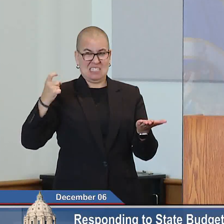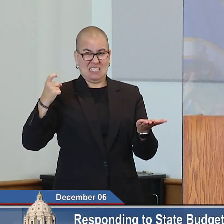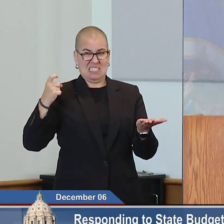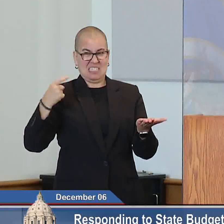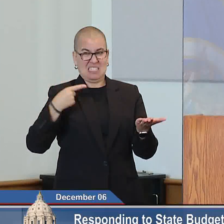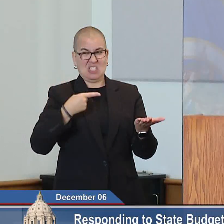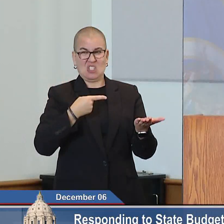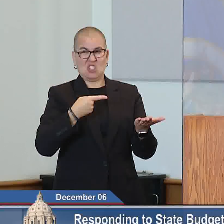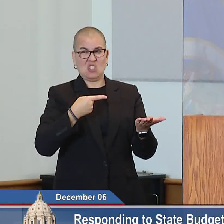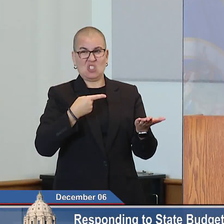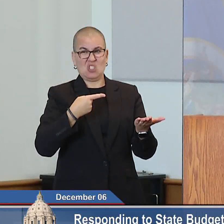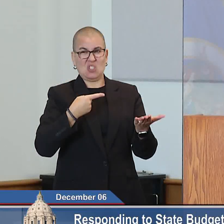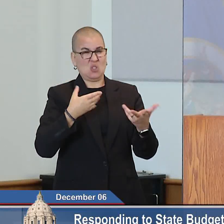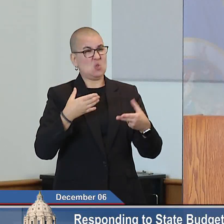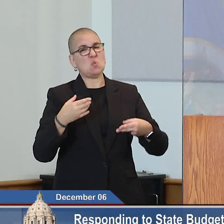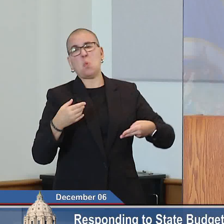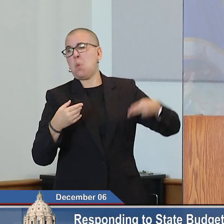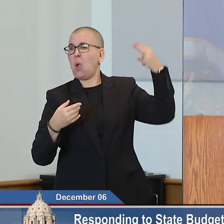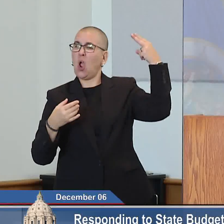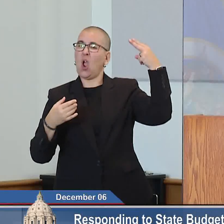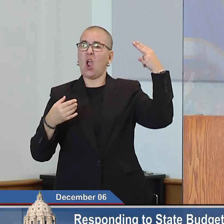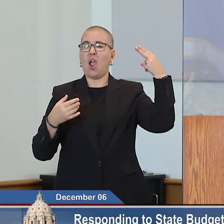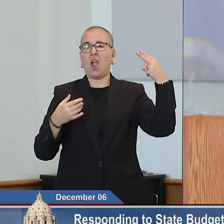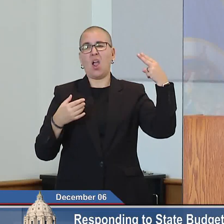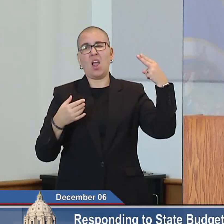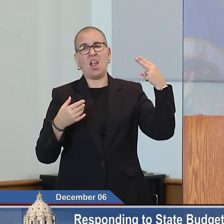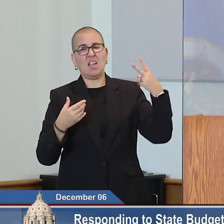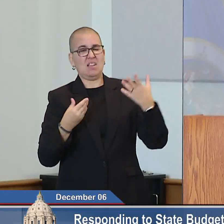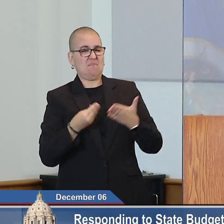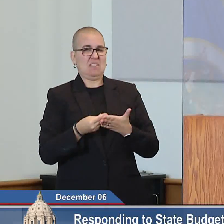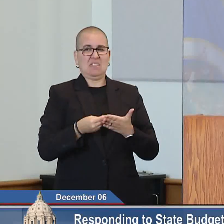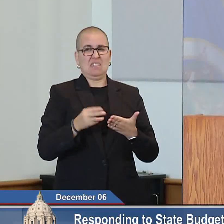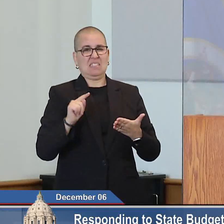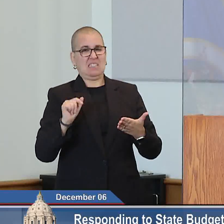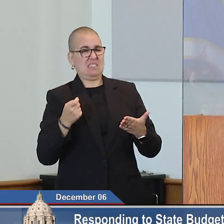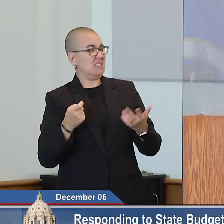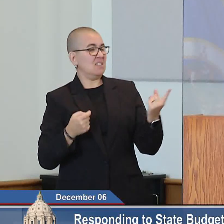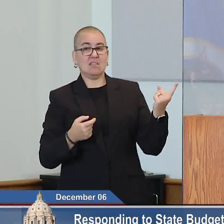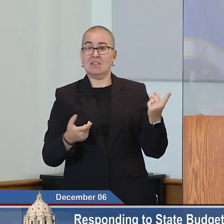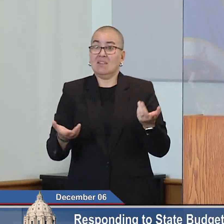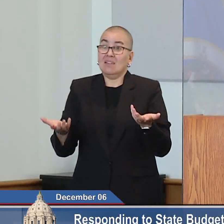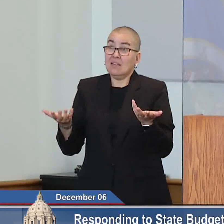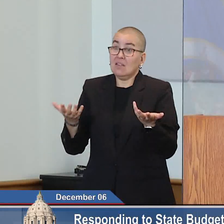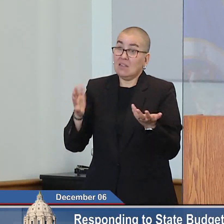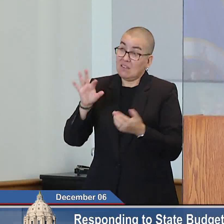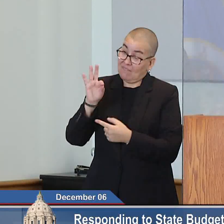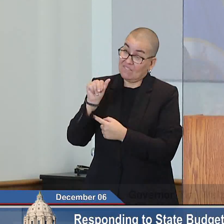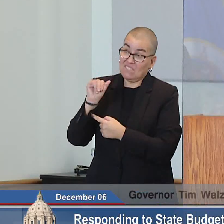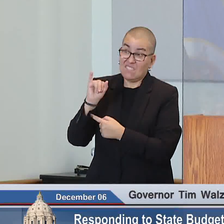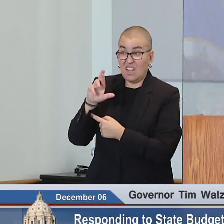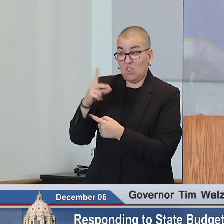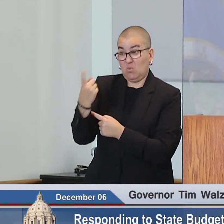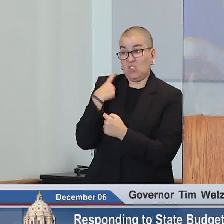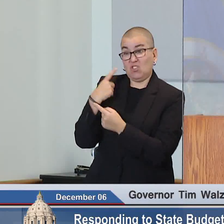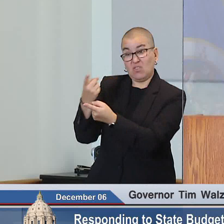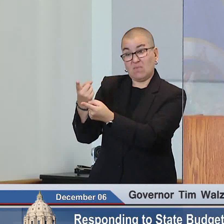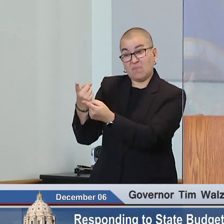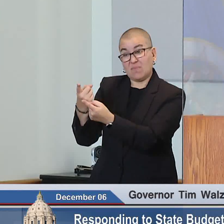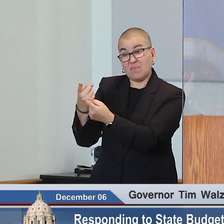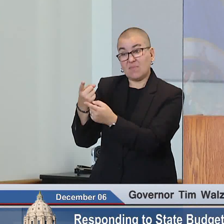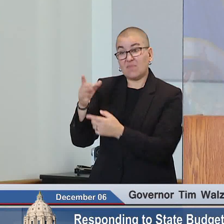much revenue because these surpluses are so high? Well, it's a fair question. think listening to Dr. Klamakidis, is this